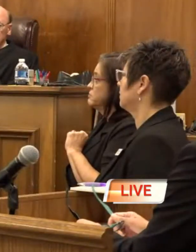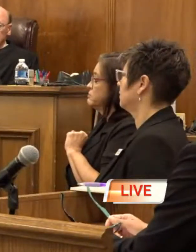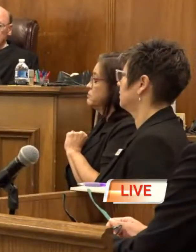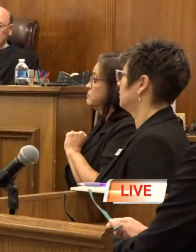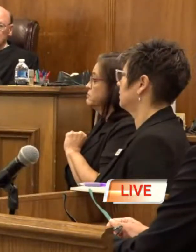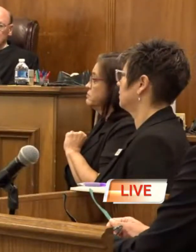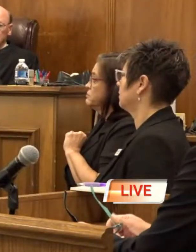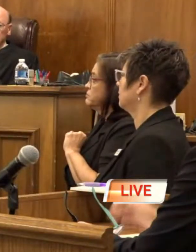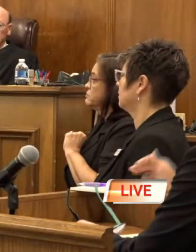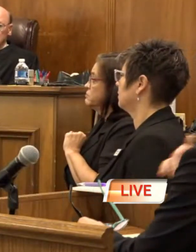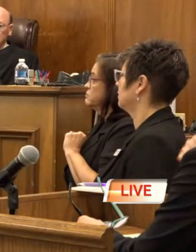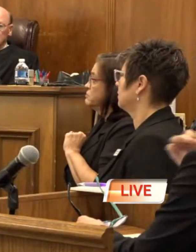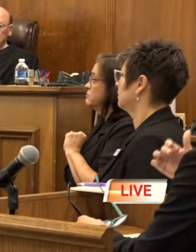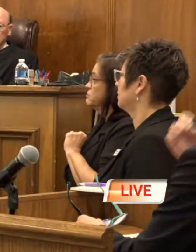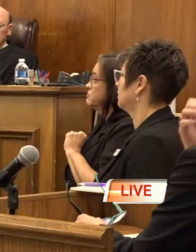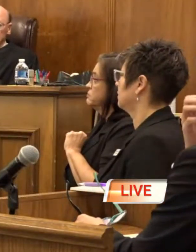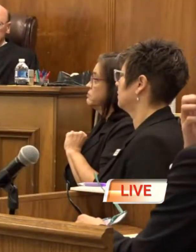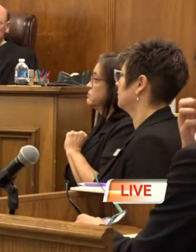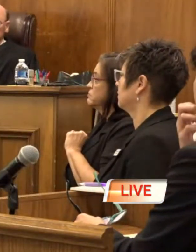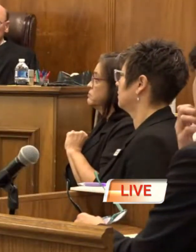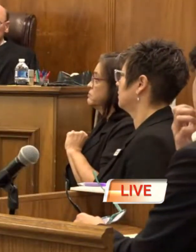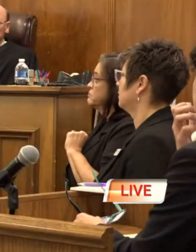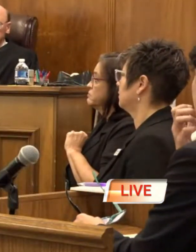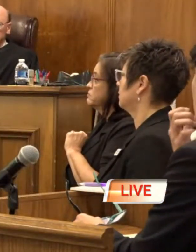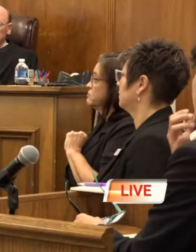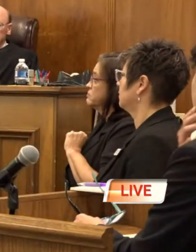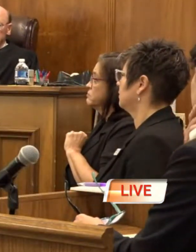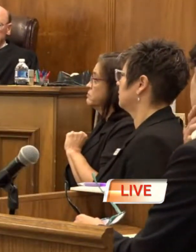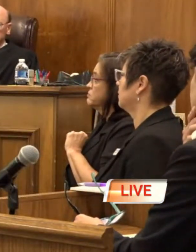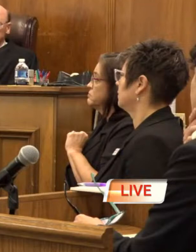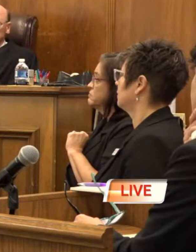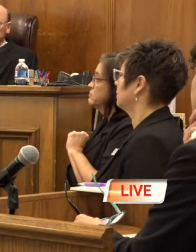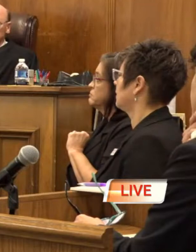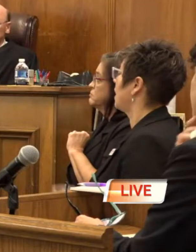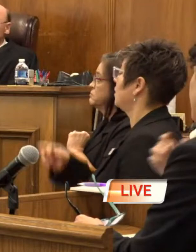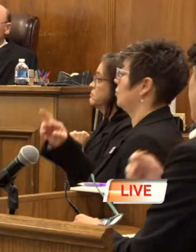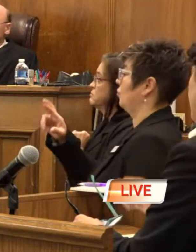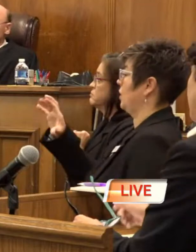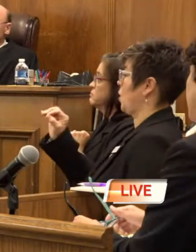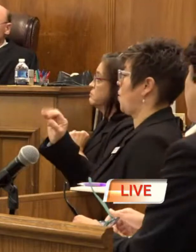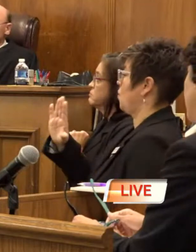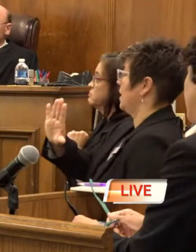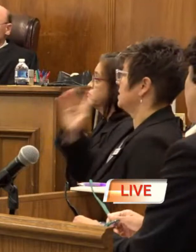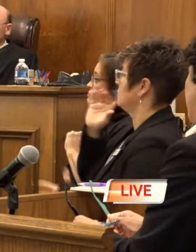And what is Mr. Harris's primary form of communication?